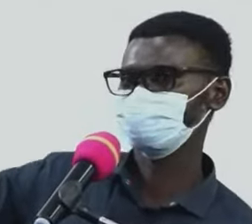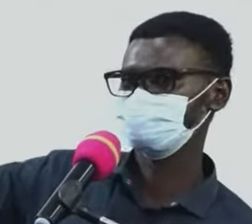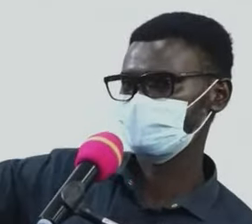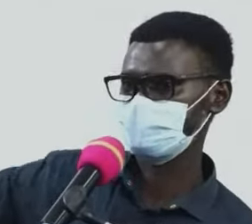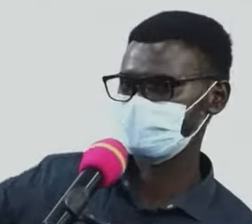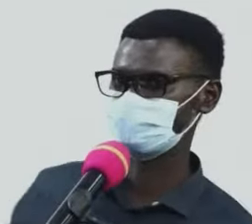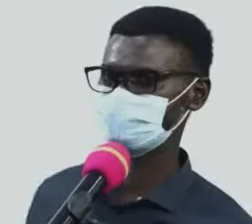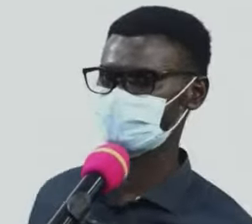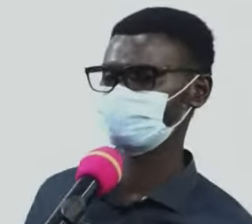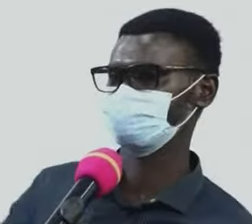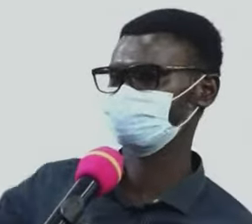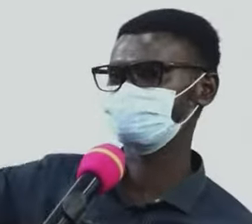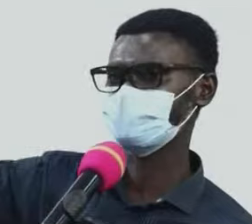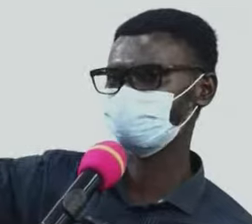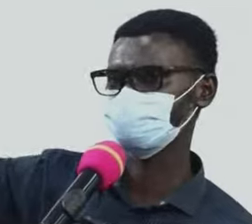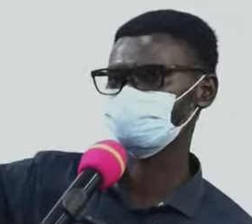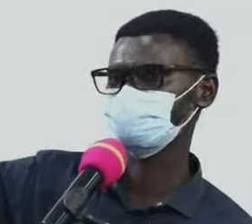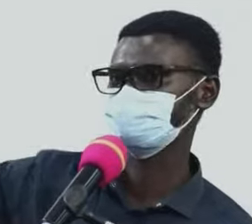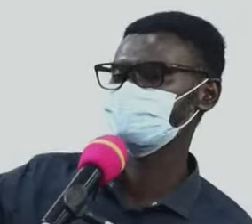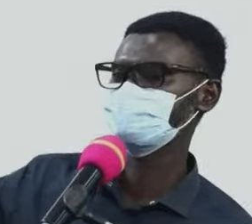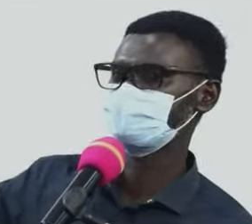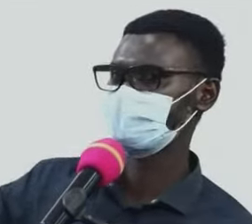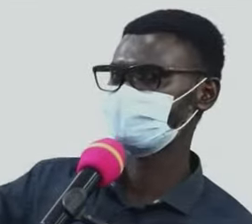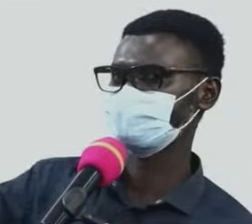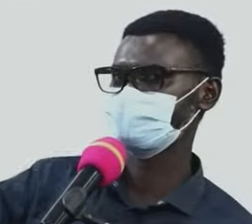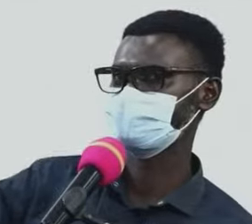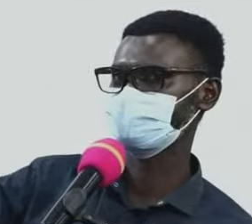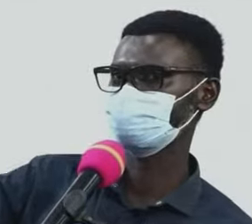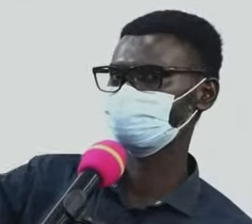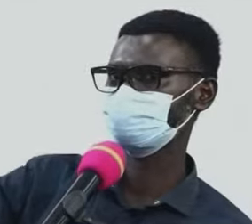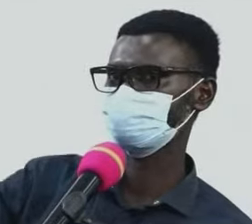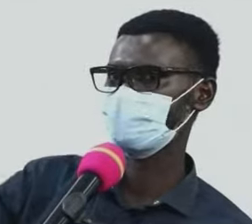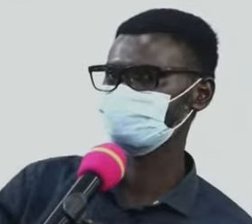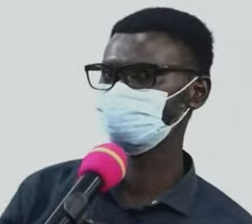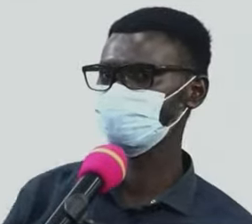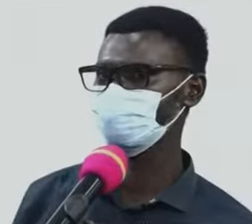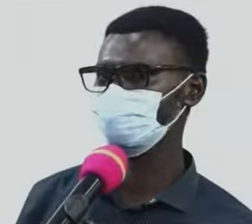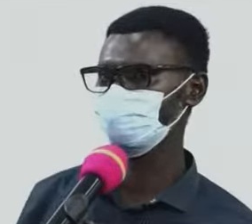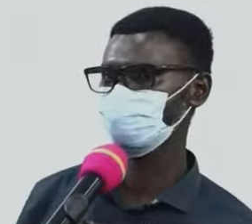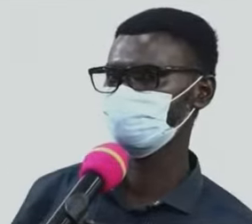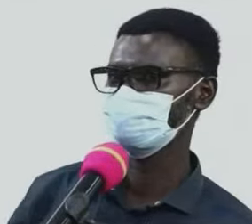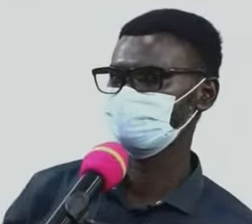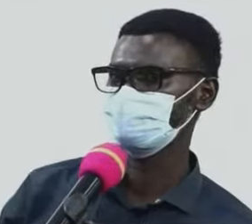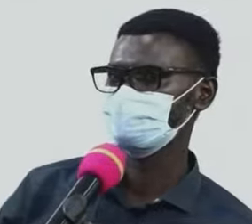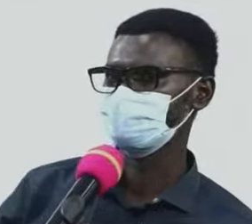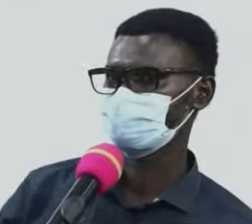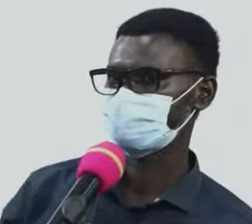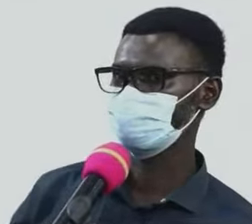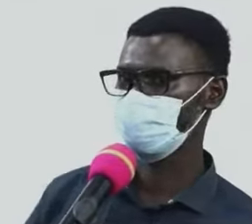Along the Volta Lake, there are some towns like Atimpoku,